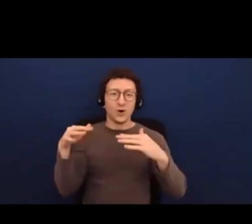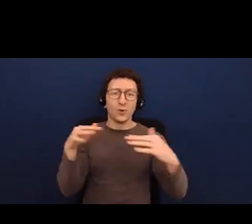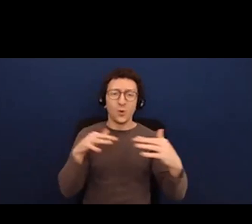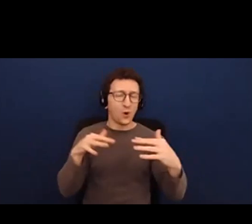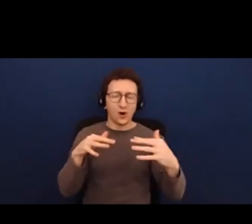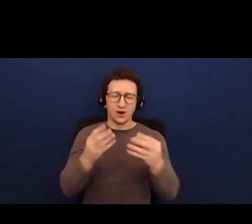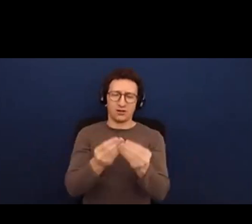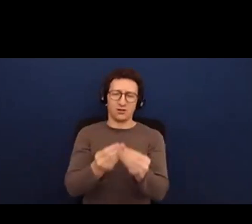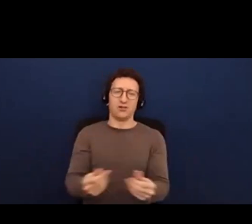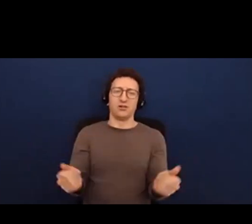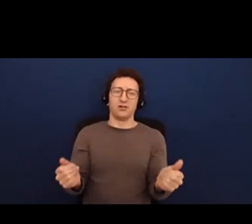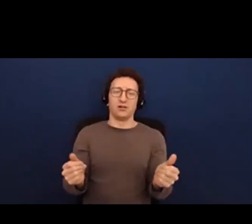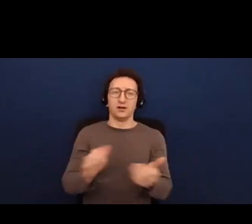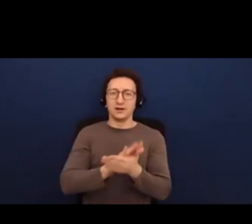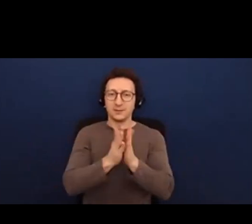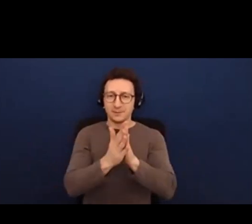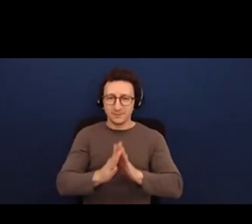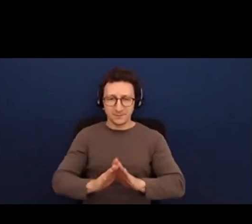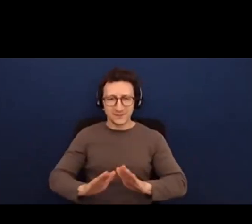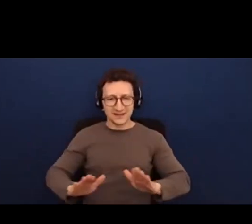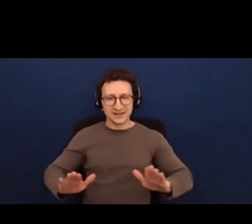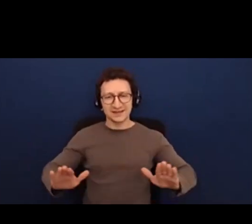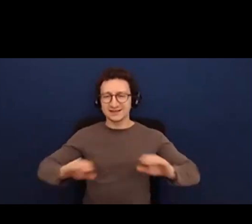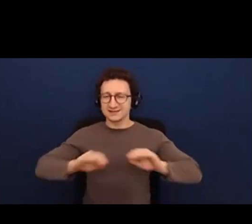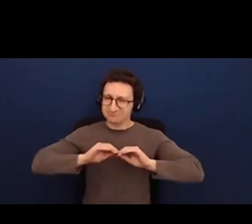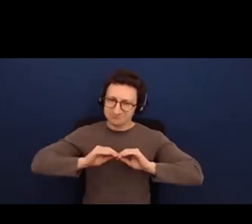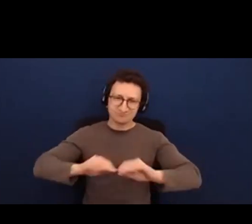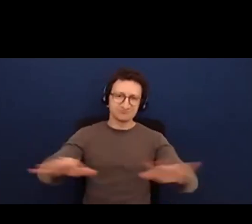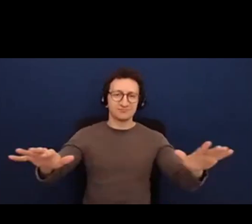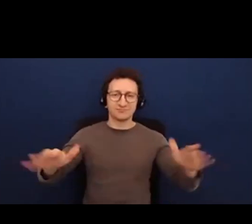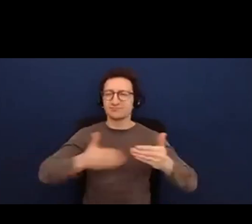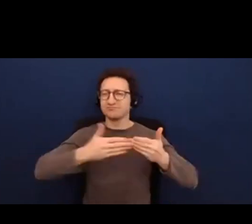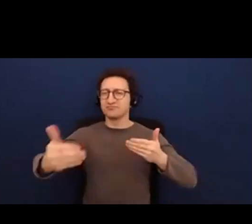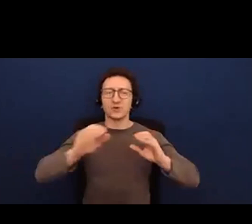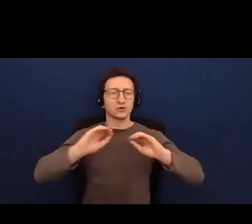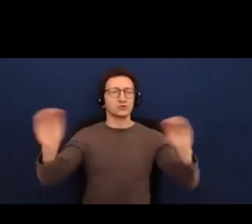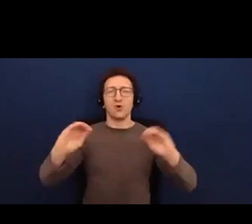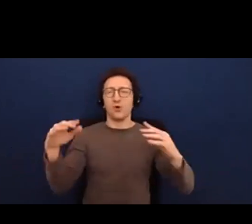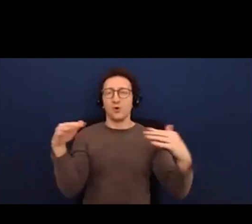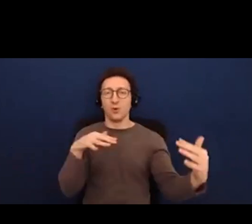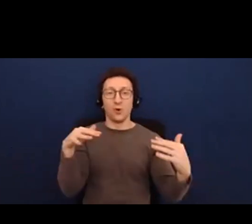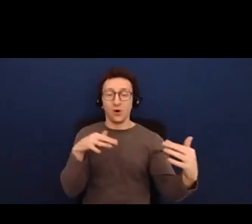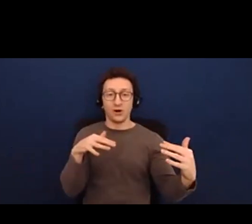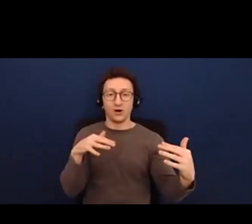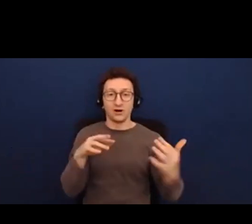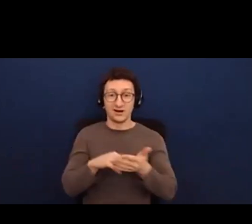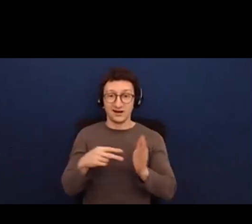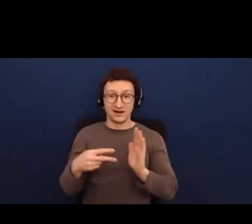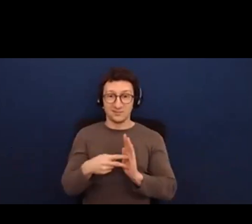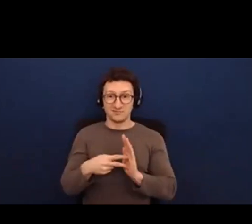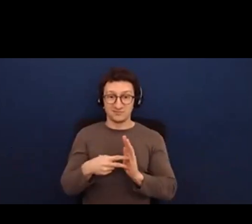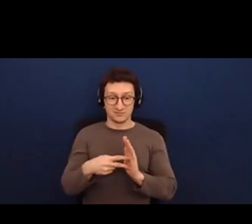of hostilities, but a permanent cessation of war. And this meant not using force to